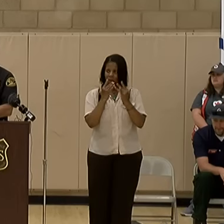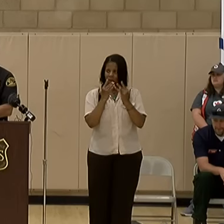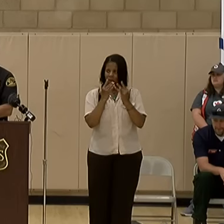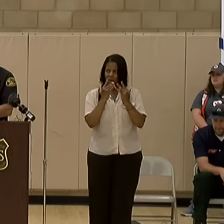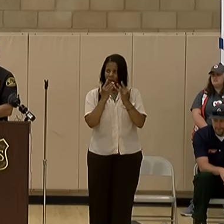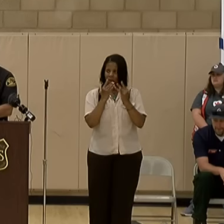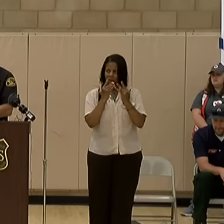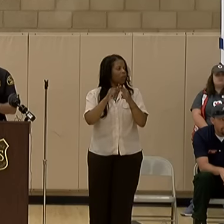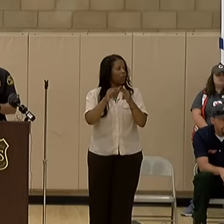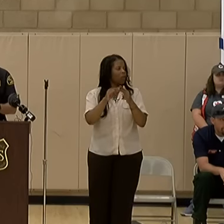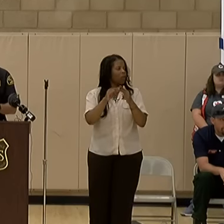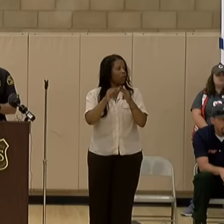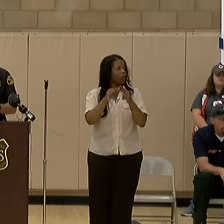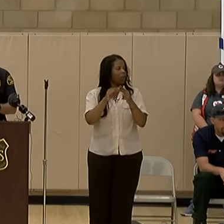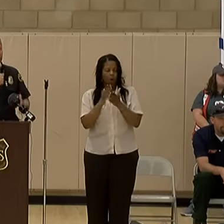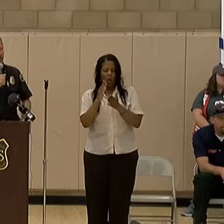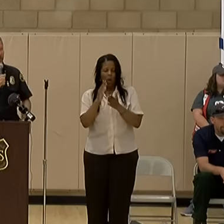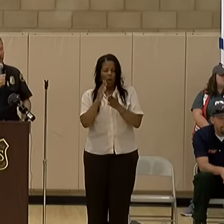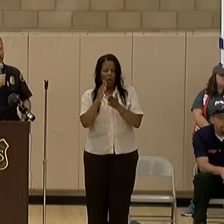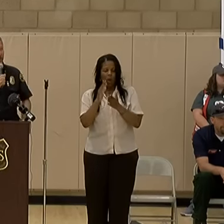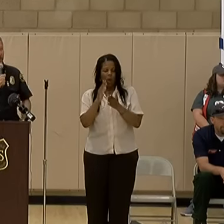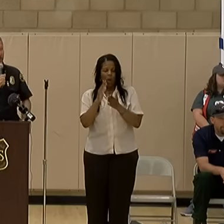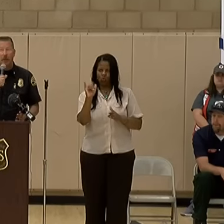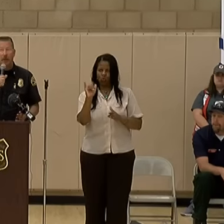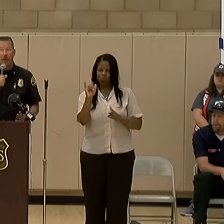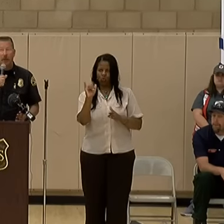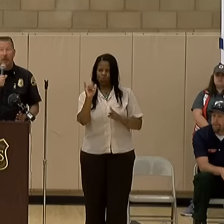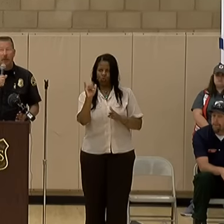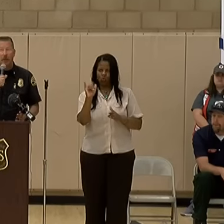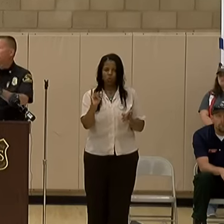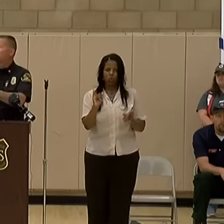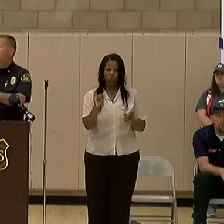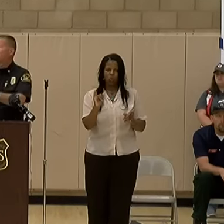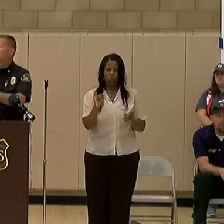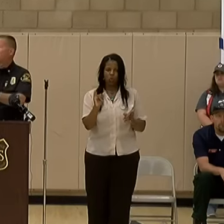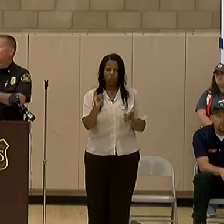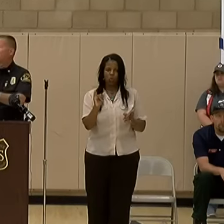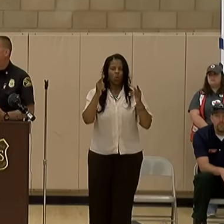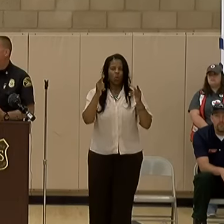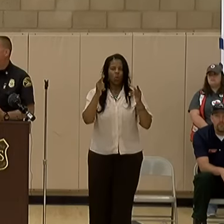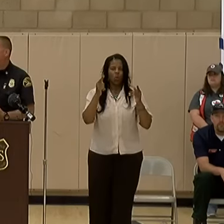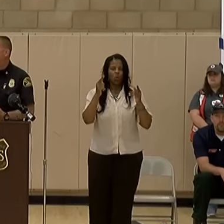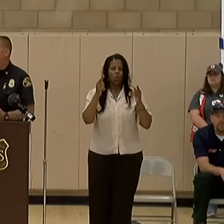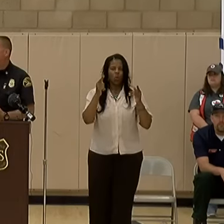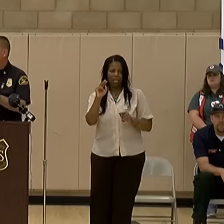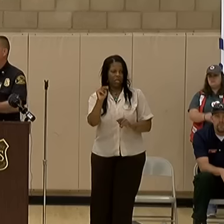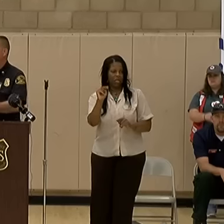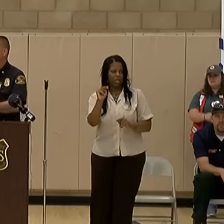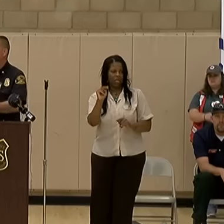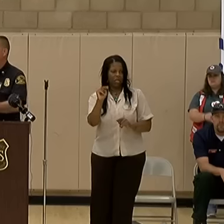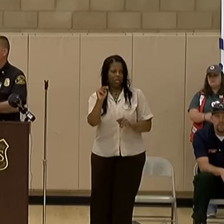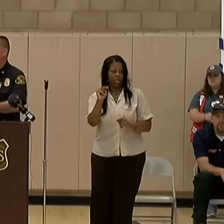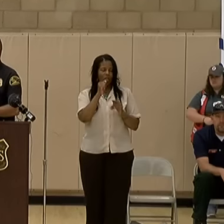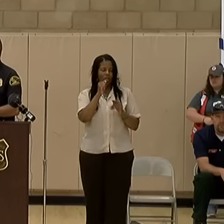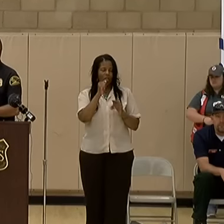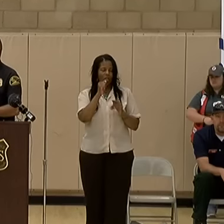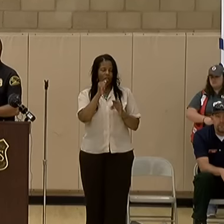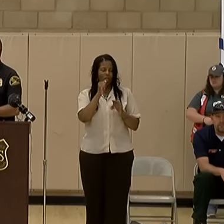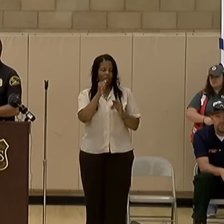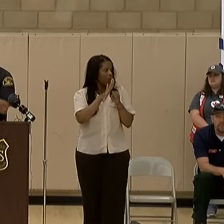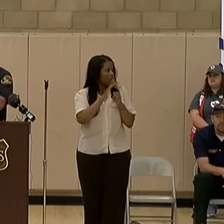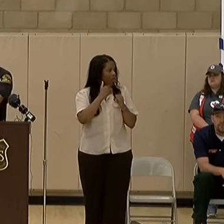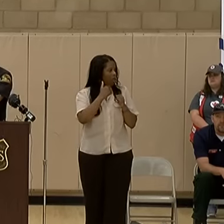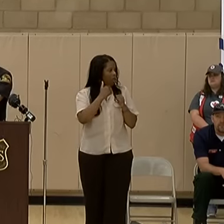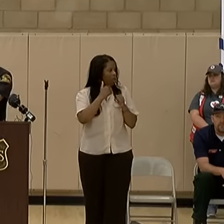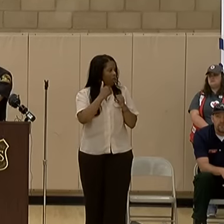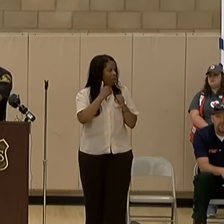too. So we're building the repopulation plan. When will you be back in? Not soon enough. I agree with